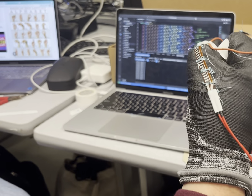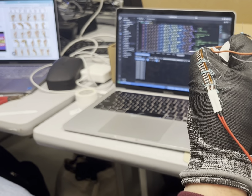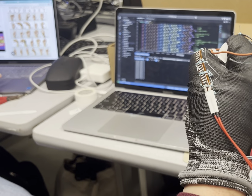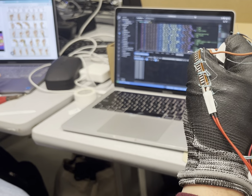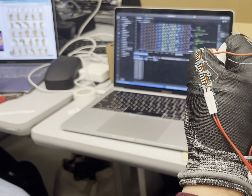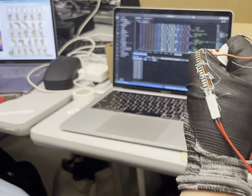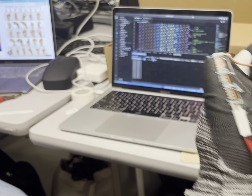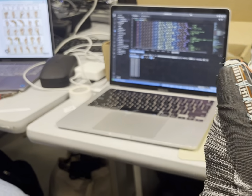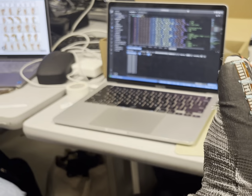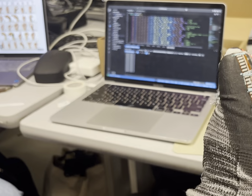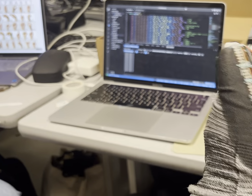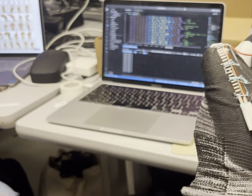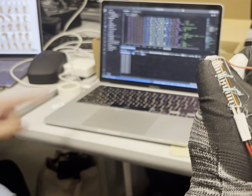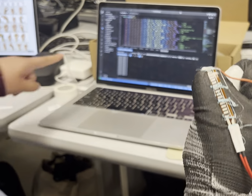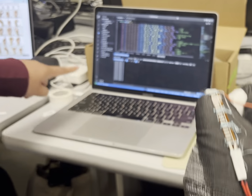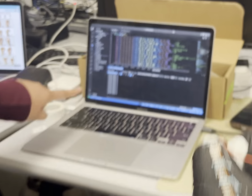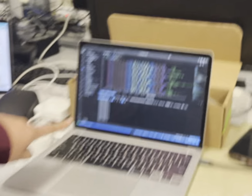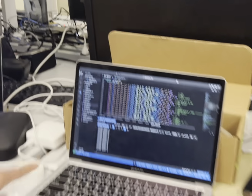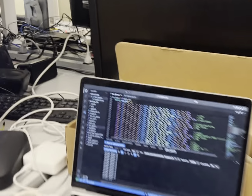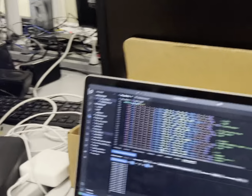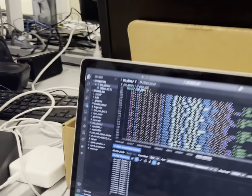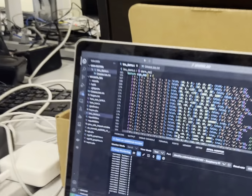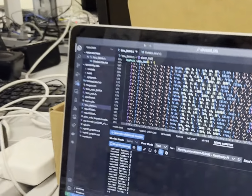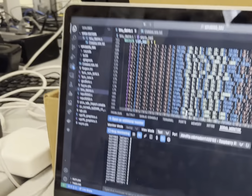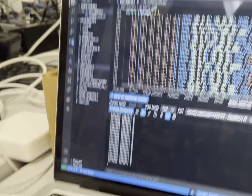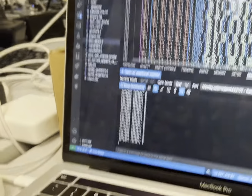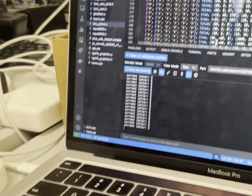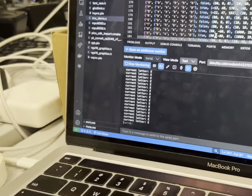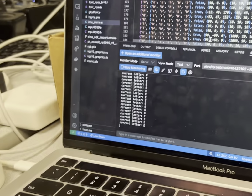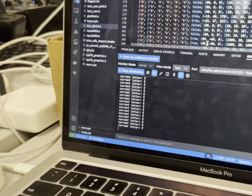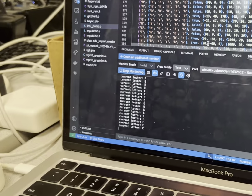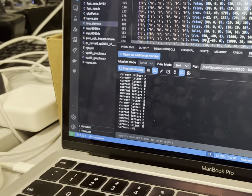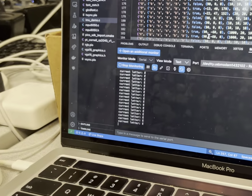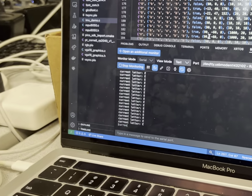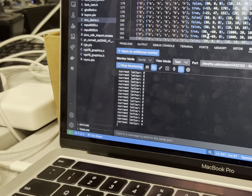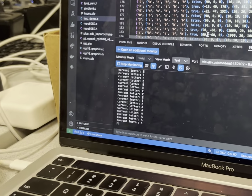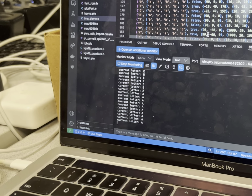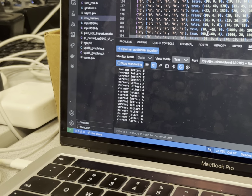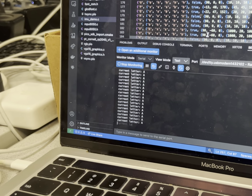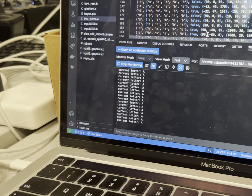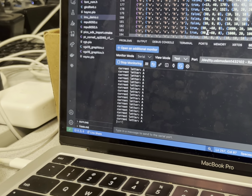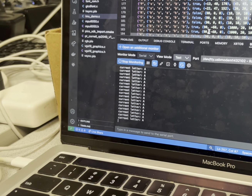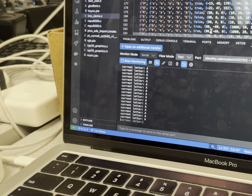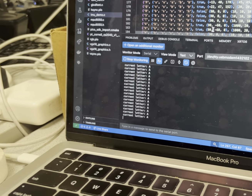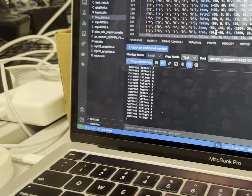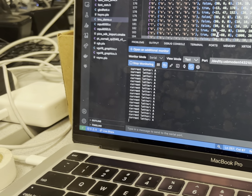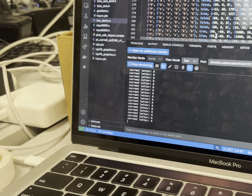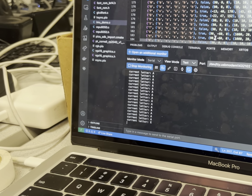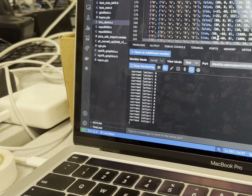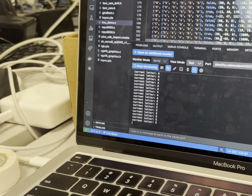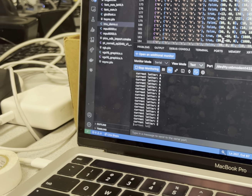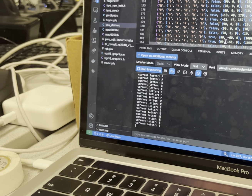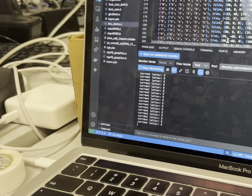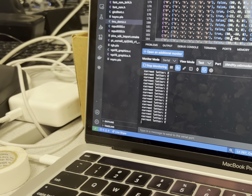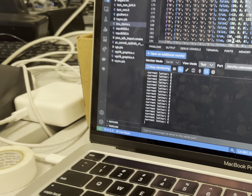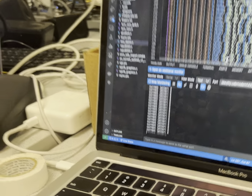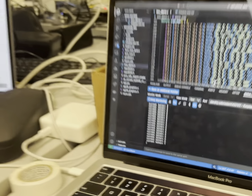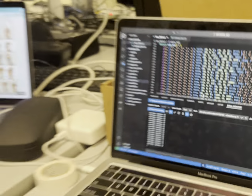you bend the thumb a little bit, it becomes E over here. And I'll just show that as you're doing that, Yeah. it's translating from A And then E. to E